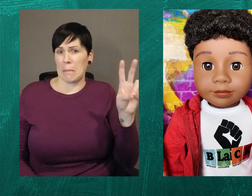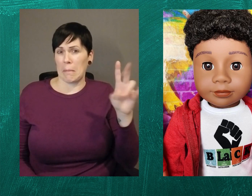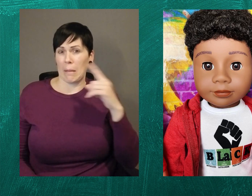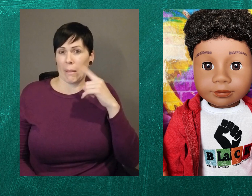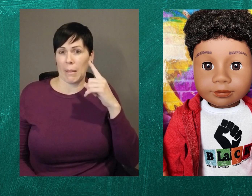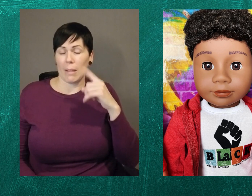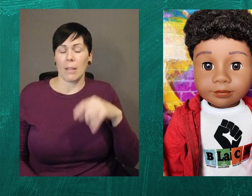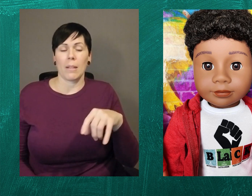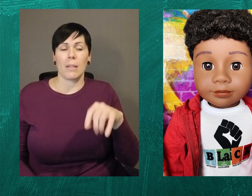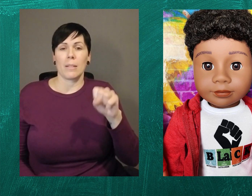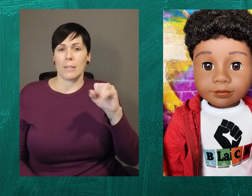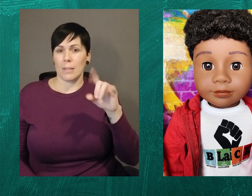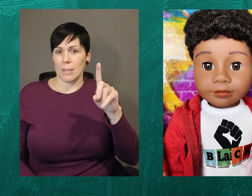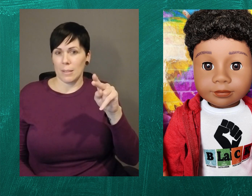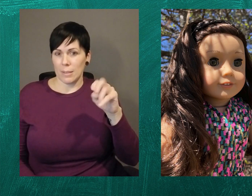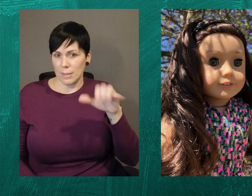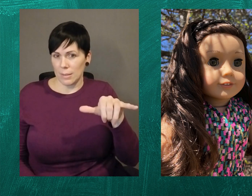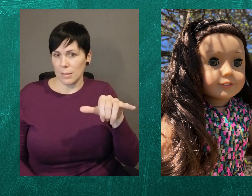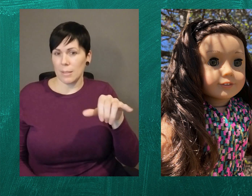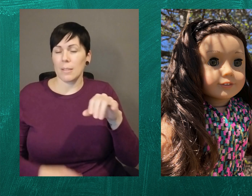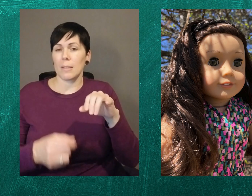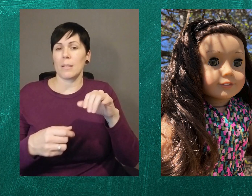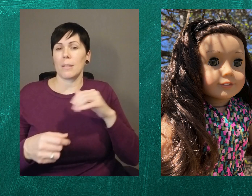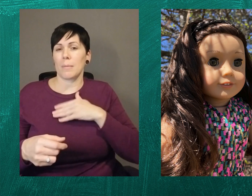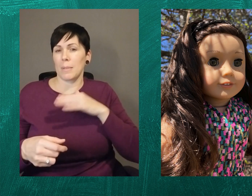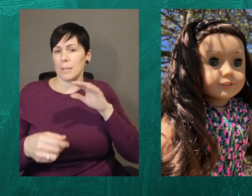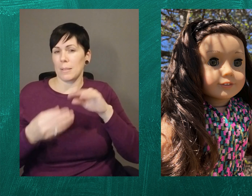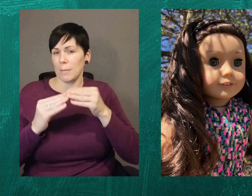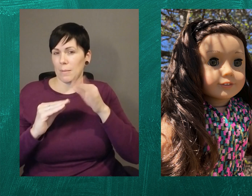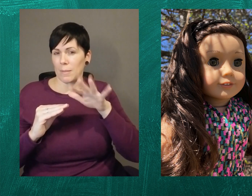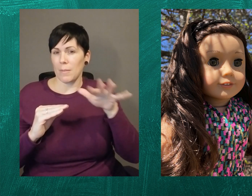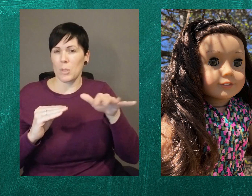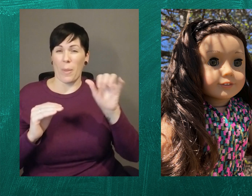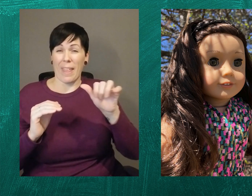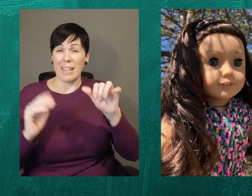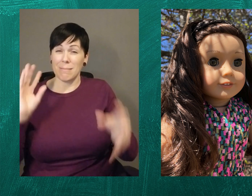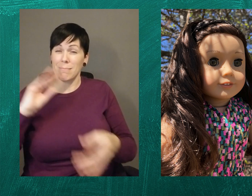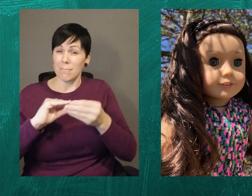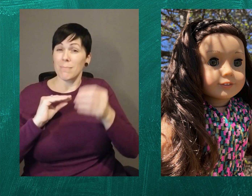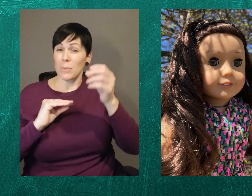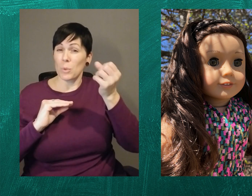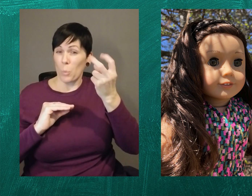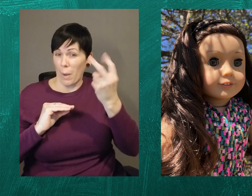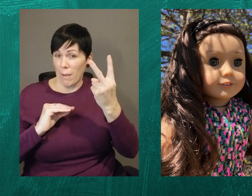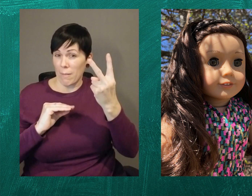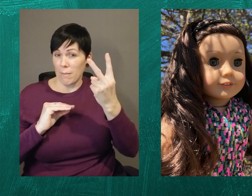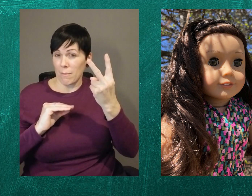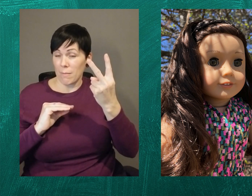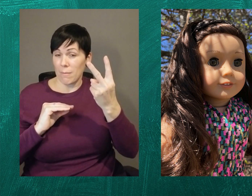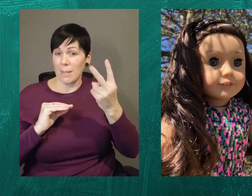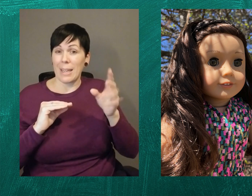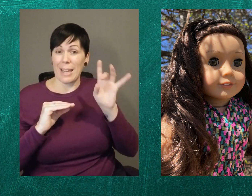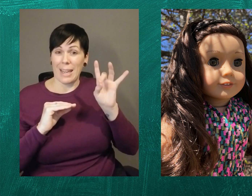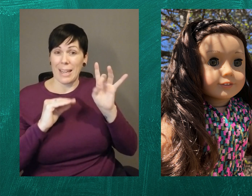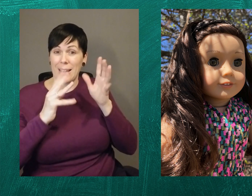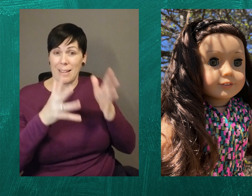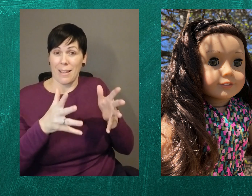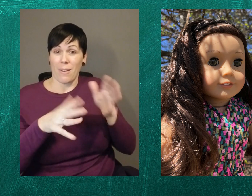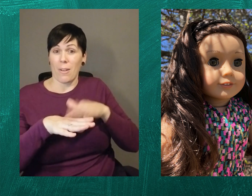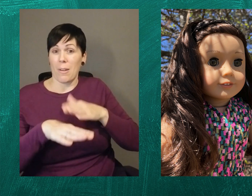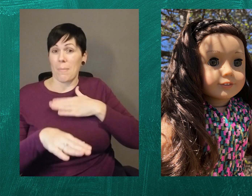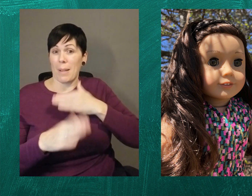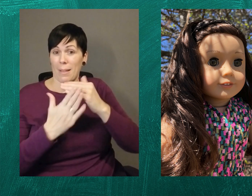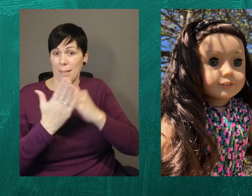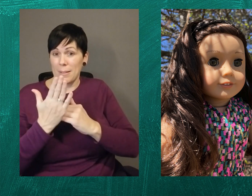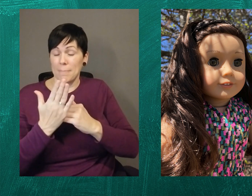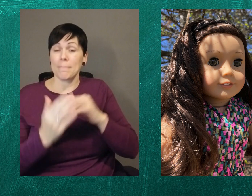never remember. And Sydney, my 55. So that got us through 12 of the 20. And then the additional ones that I had on